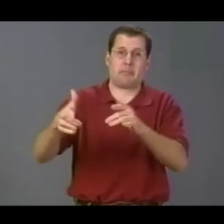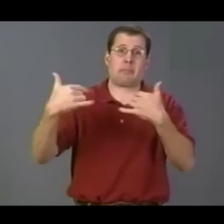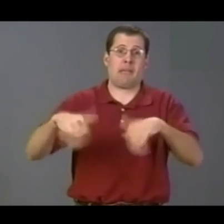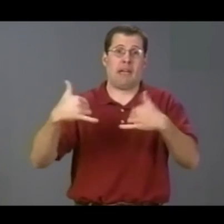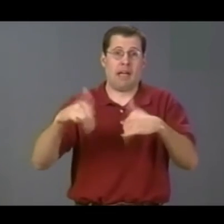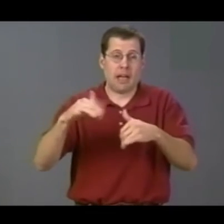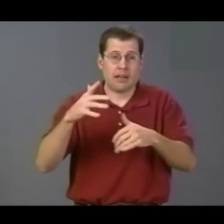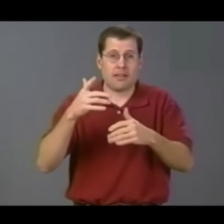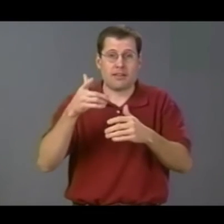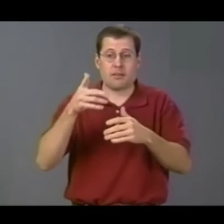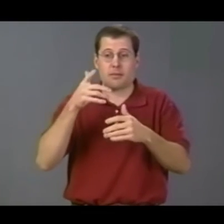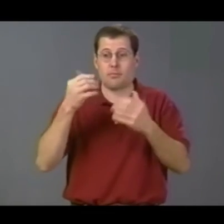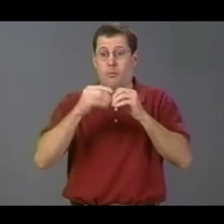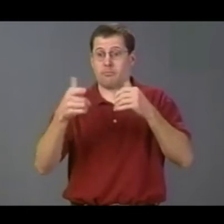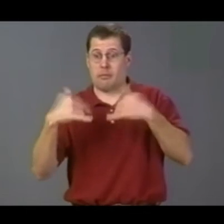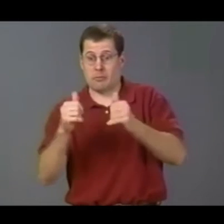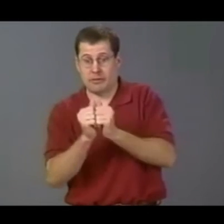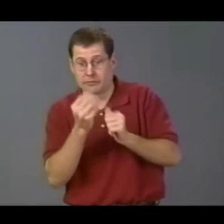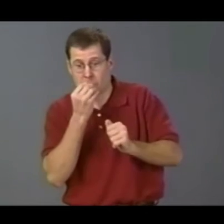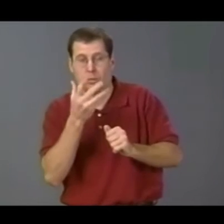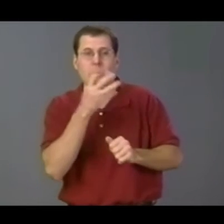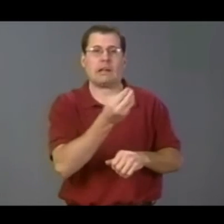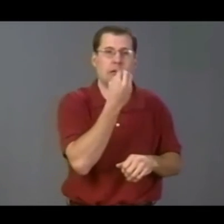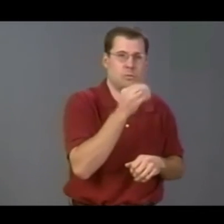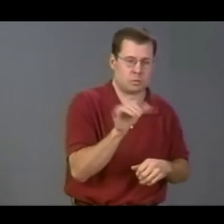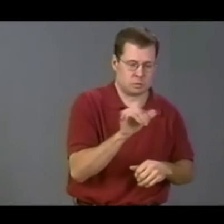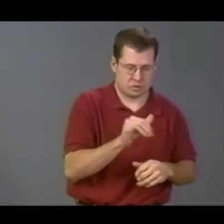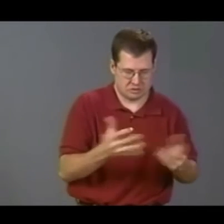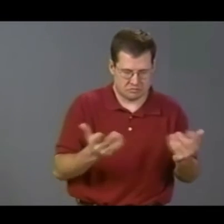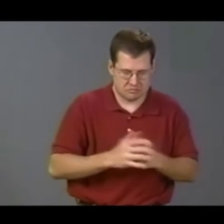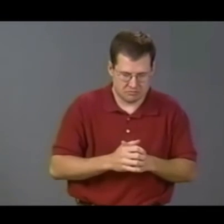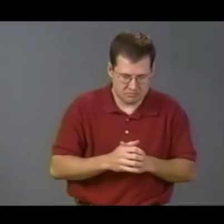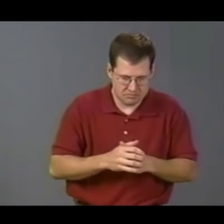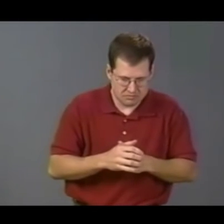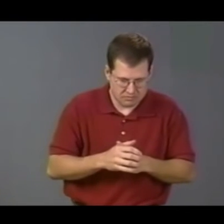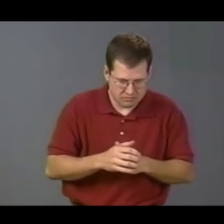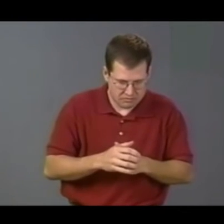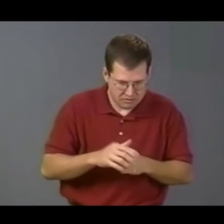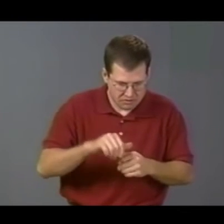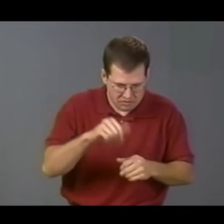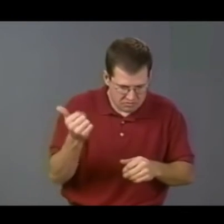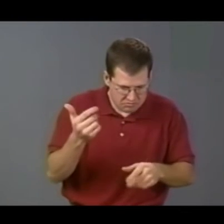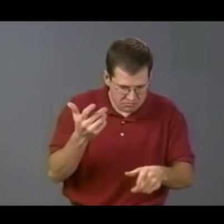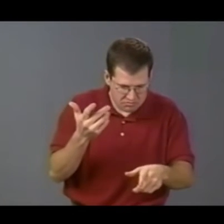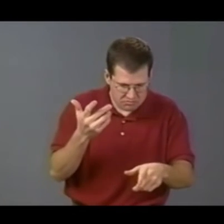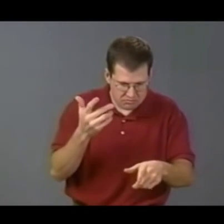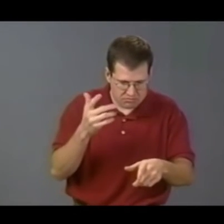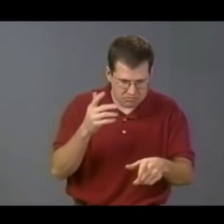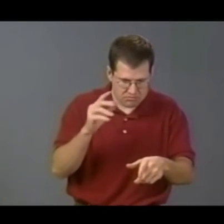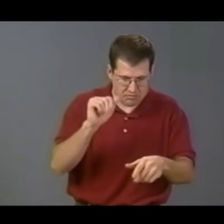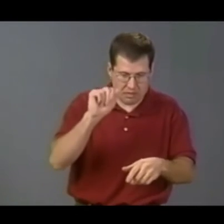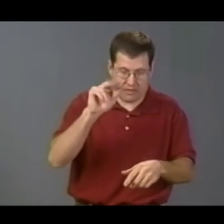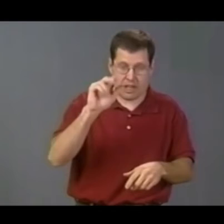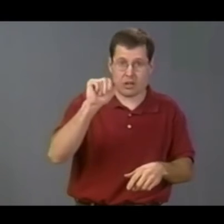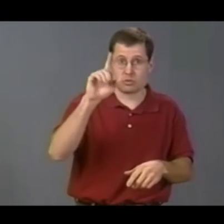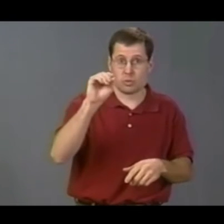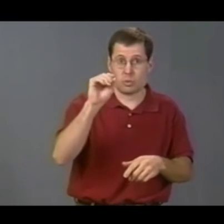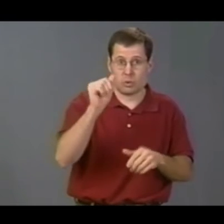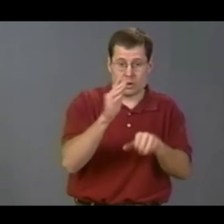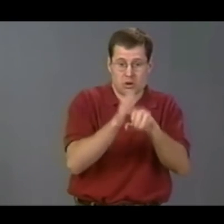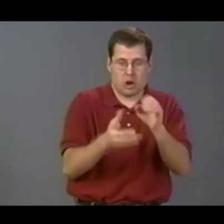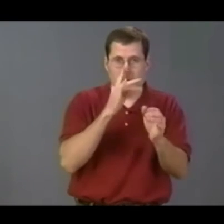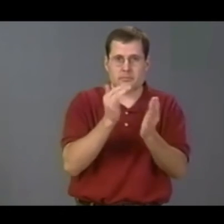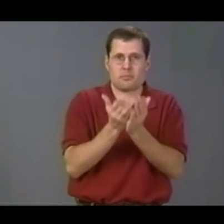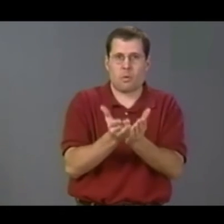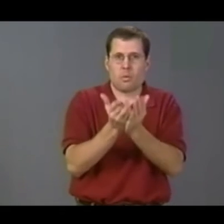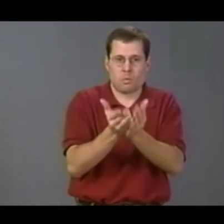You can use something and make a sword. And when you're playing with it, you want to tell them, here we can play, but if we go out to eat, can't play